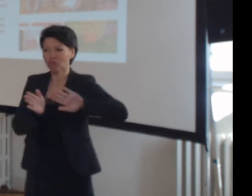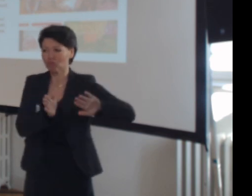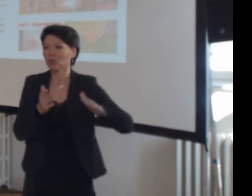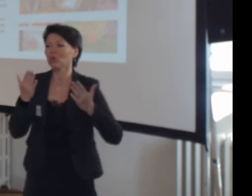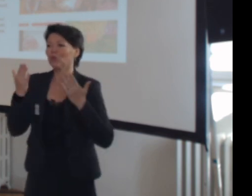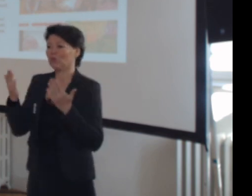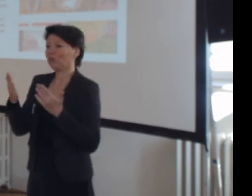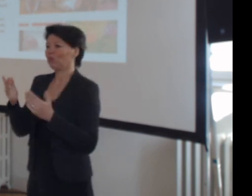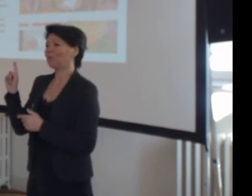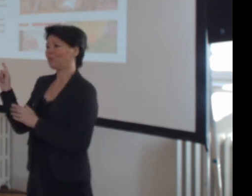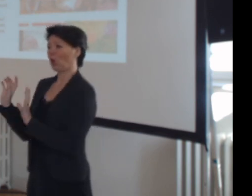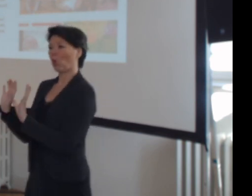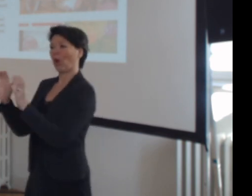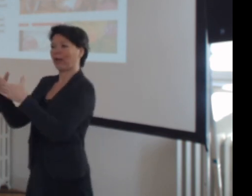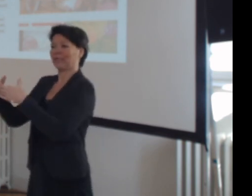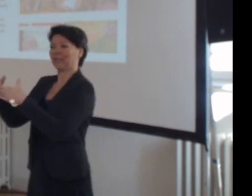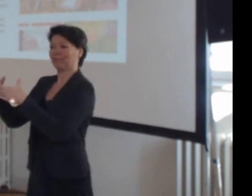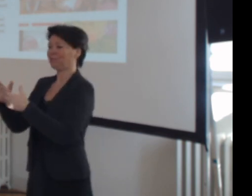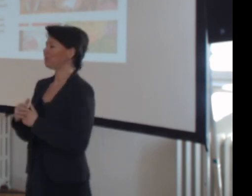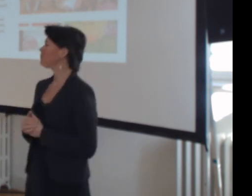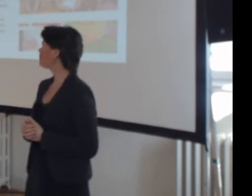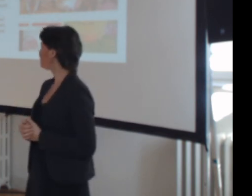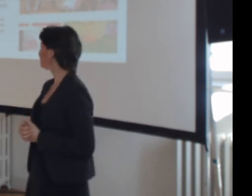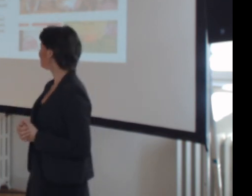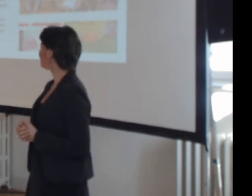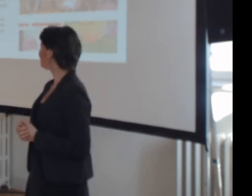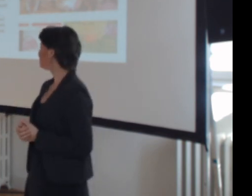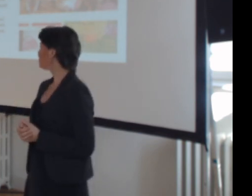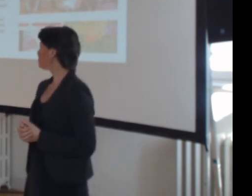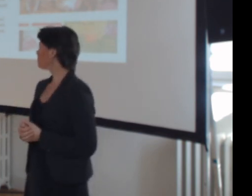to the collection part.